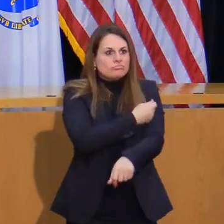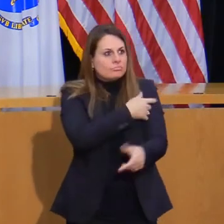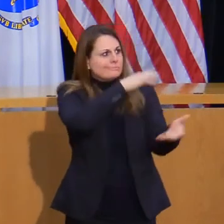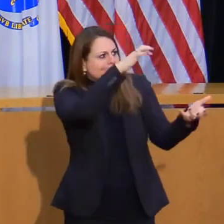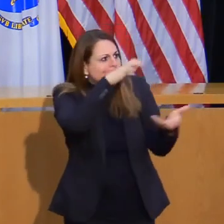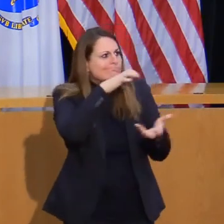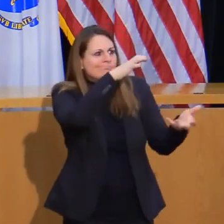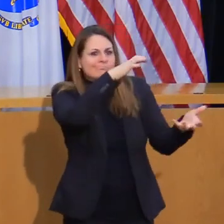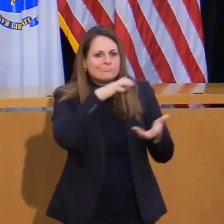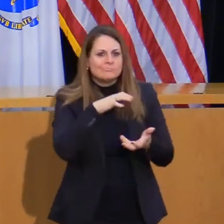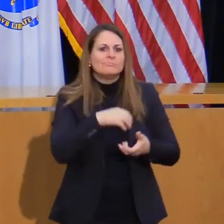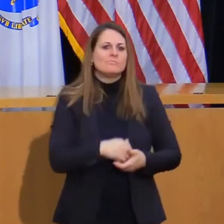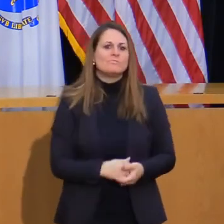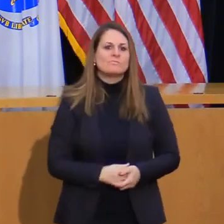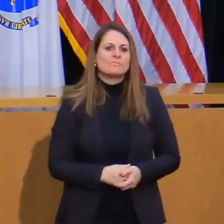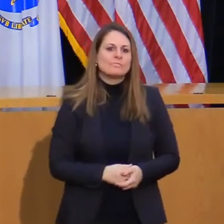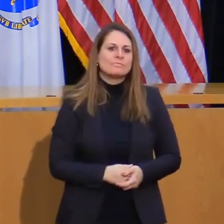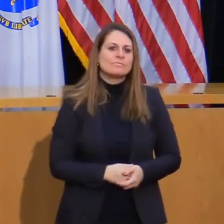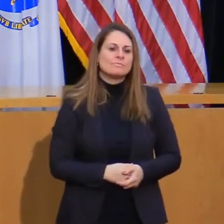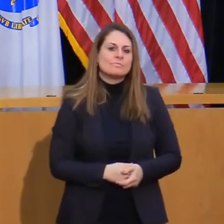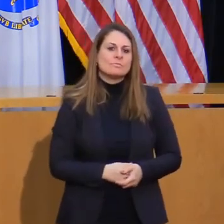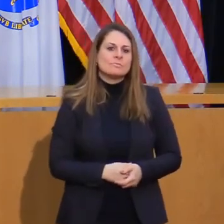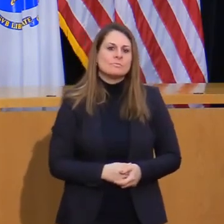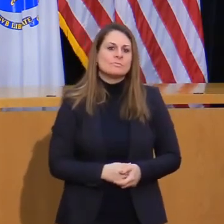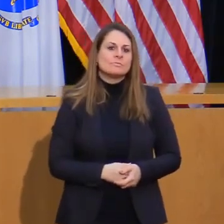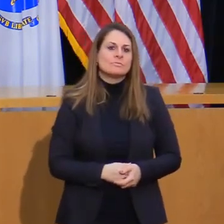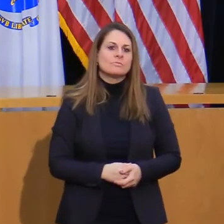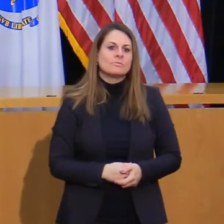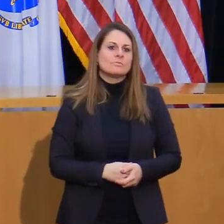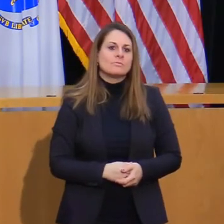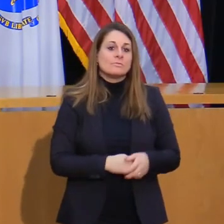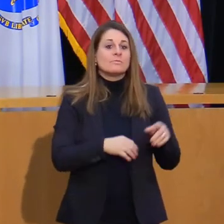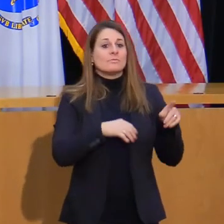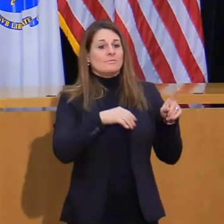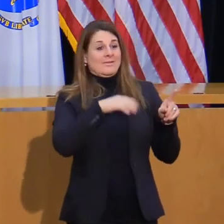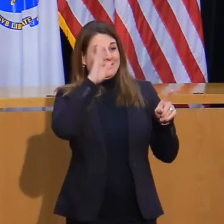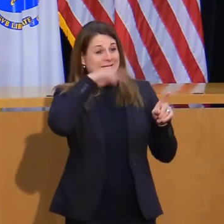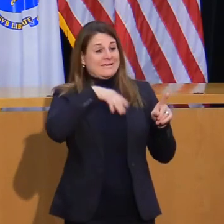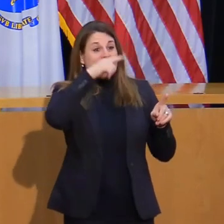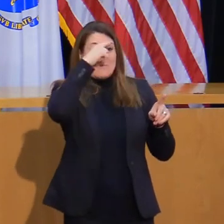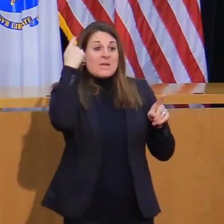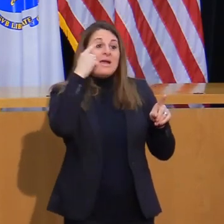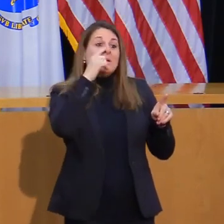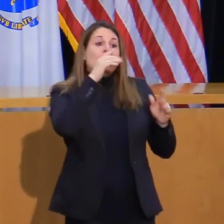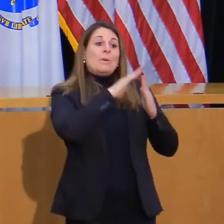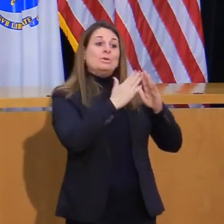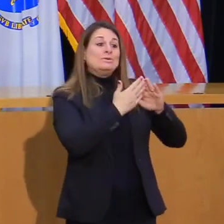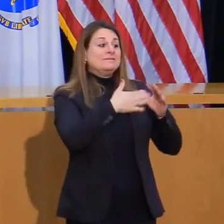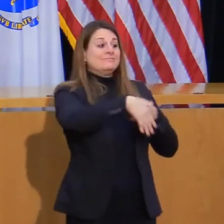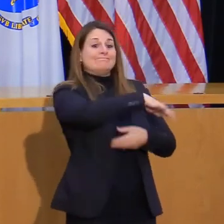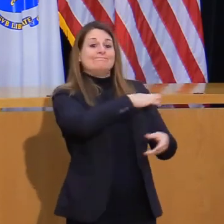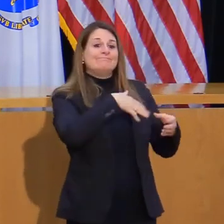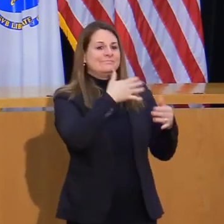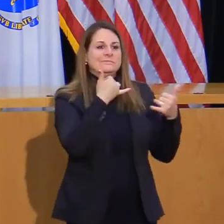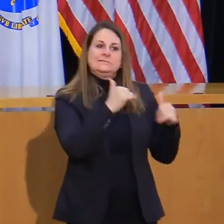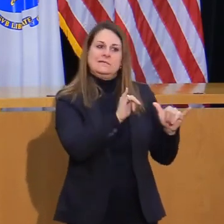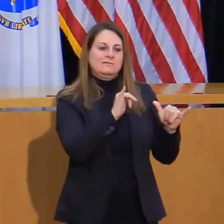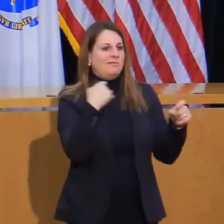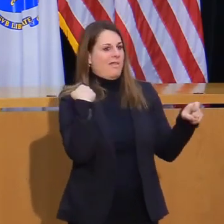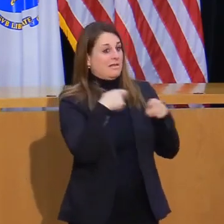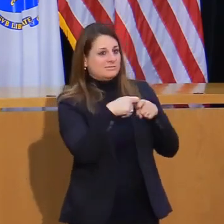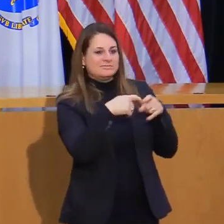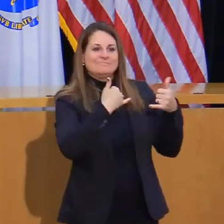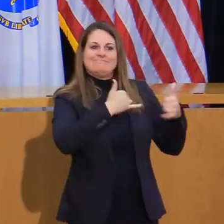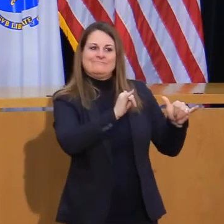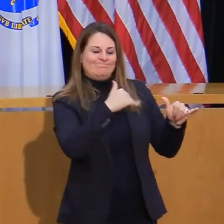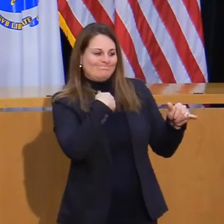according to the Bloomberg data, in dosing Black residents, and we're at over double the national average for Latinx residents.